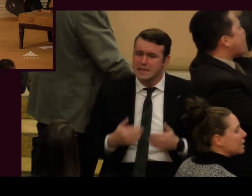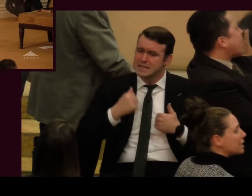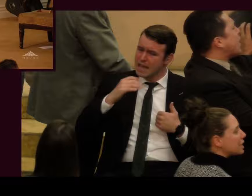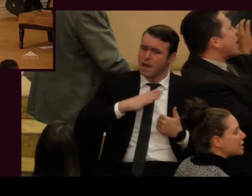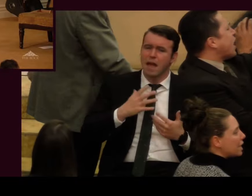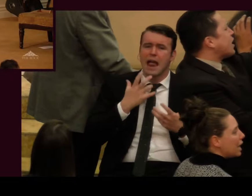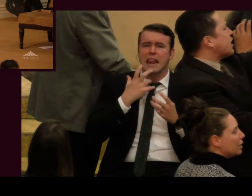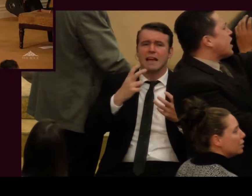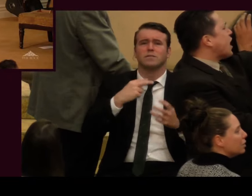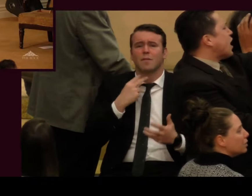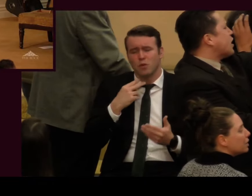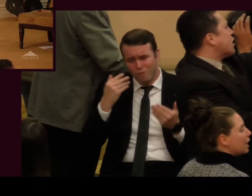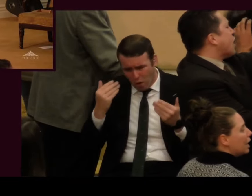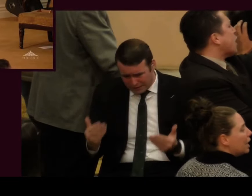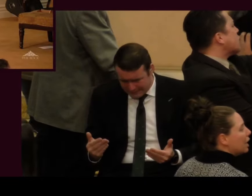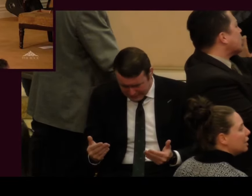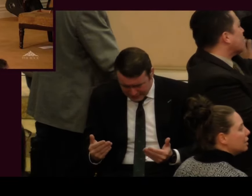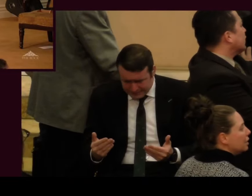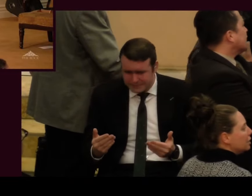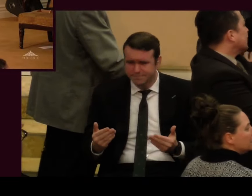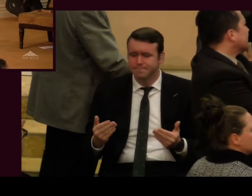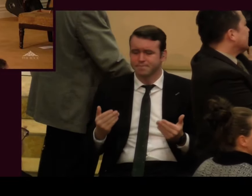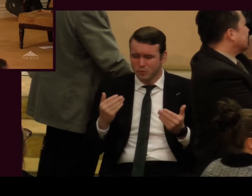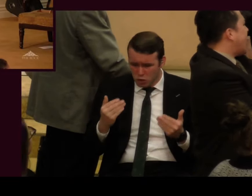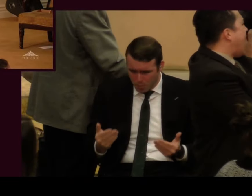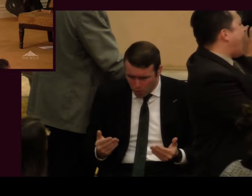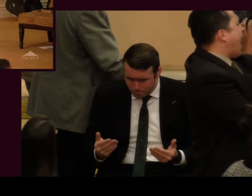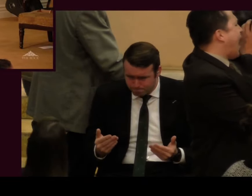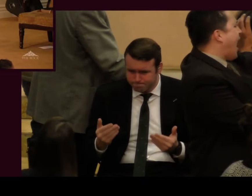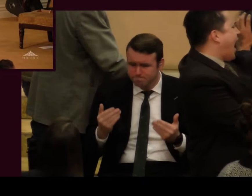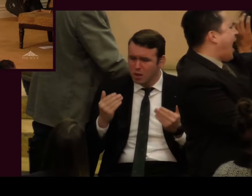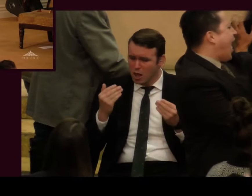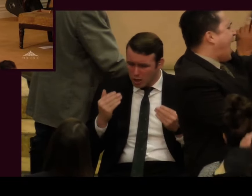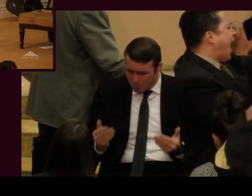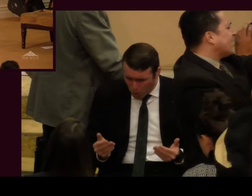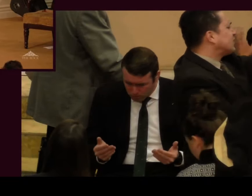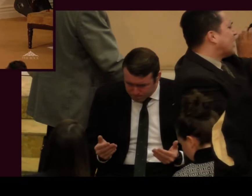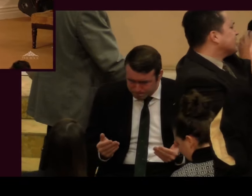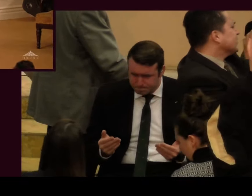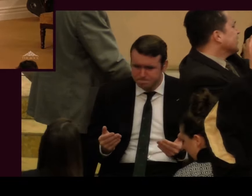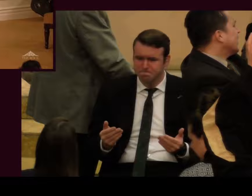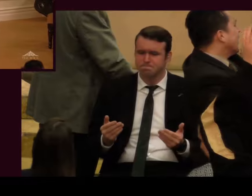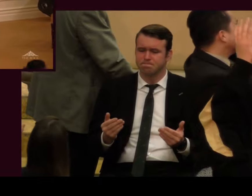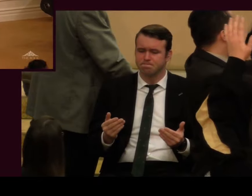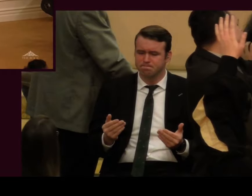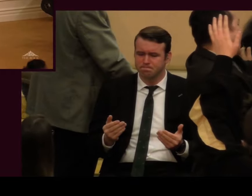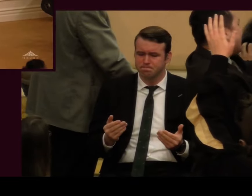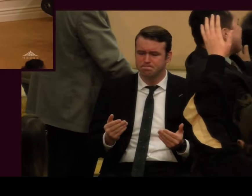Come on, young man, lift up your voice, brother. Come on. Come on.